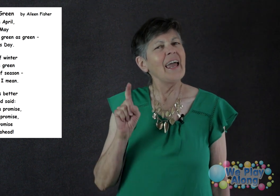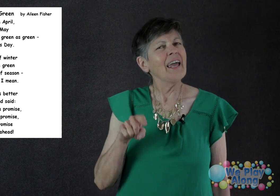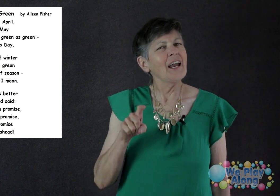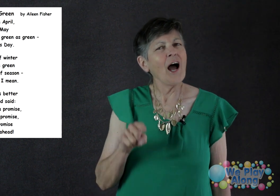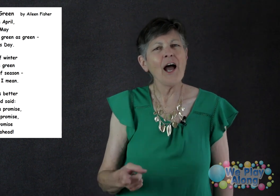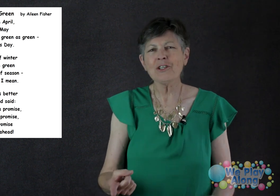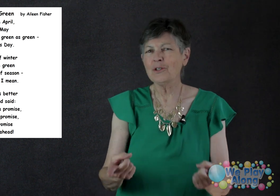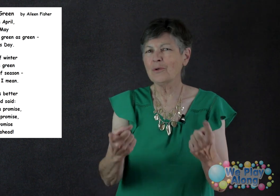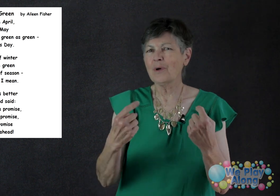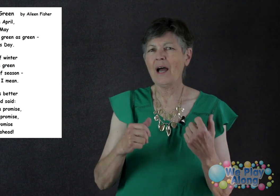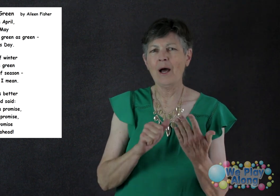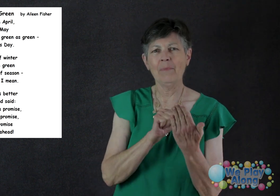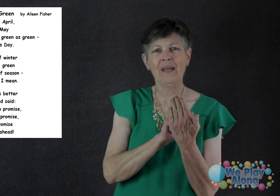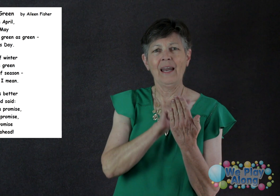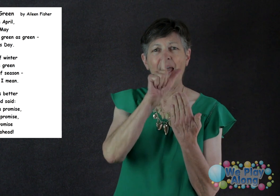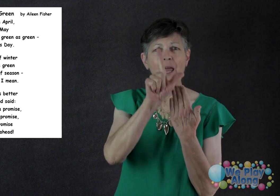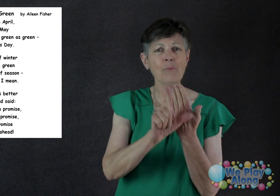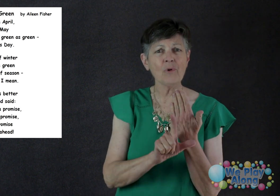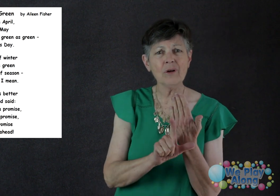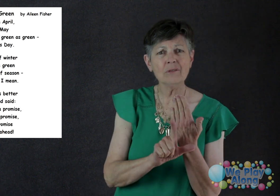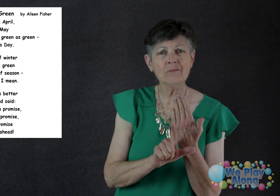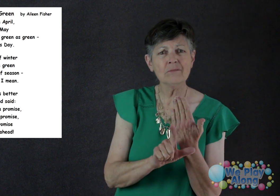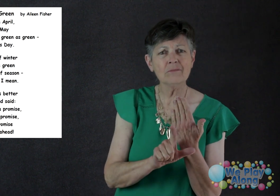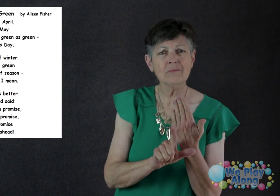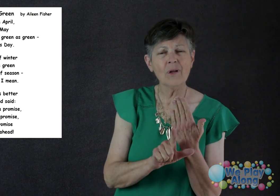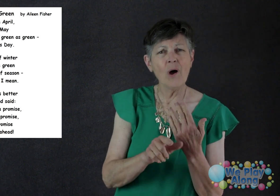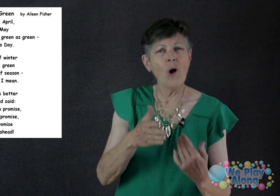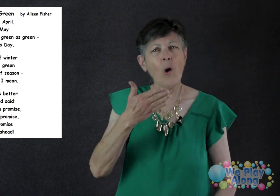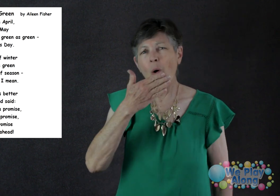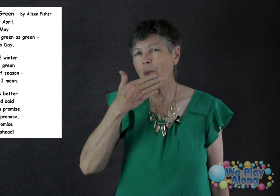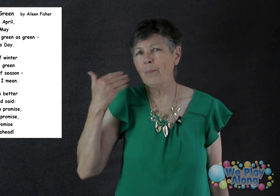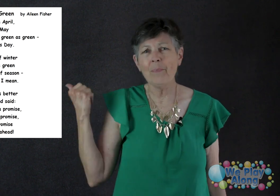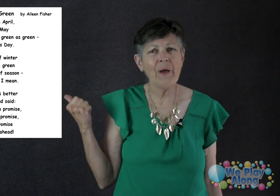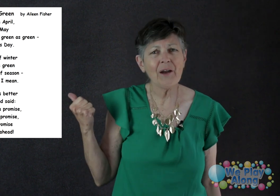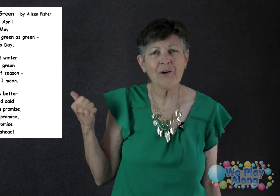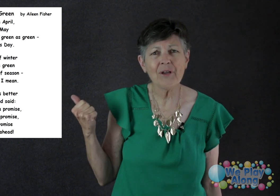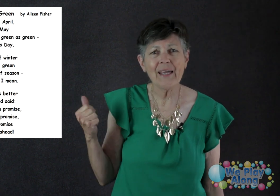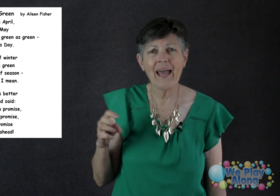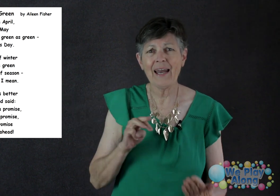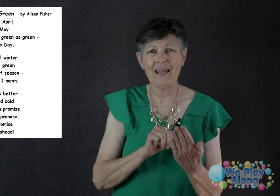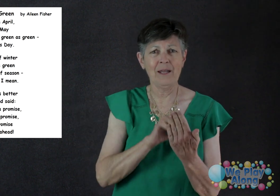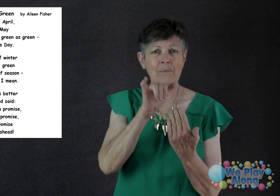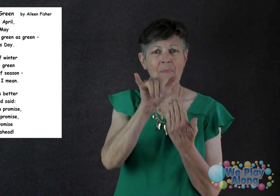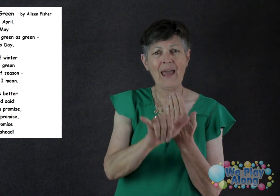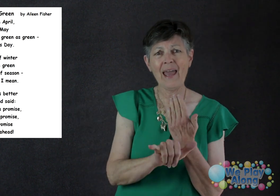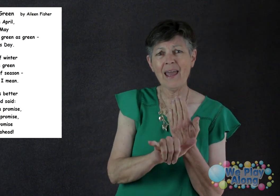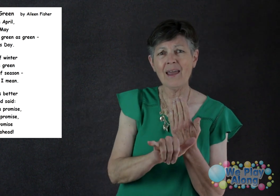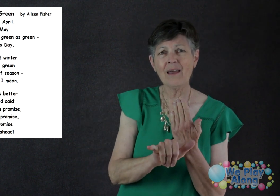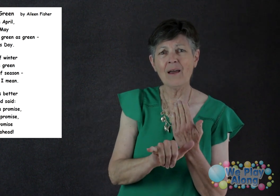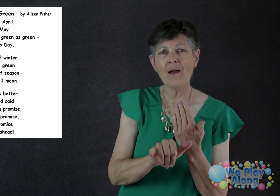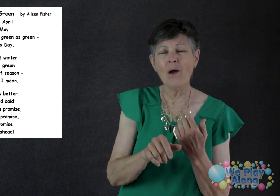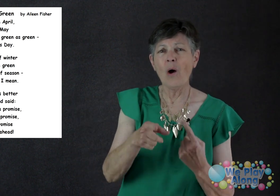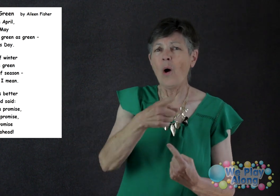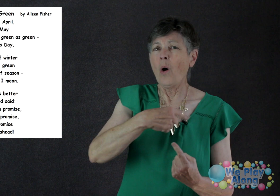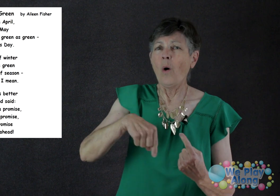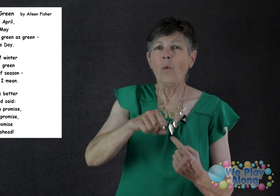It ought to come in April, or better yet, in May,